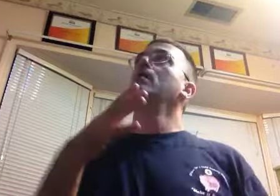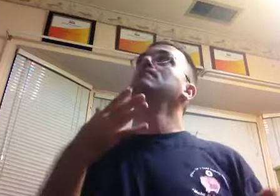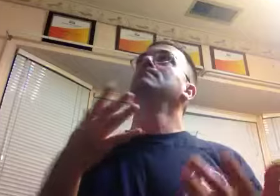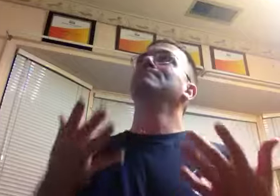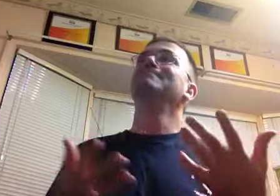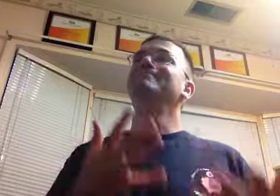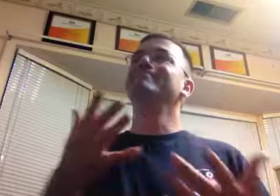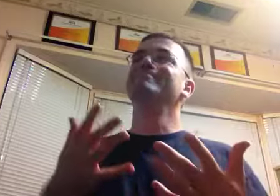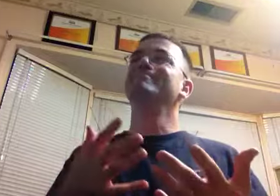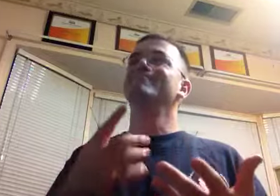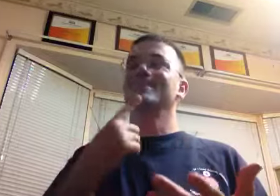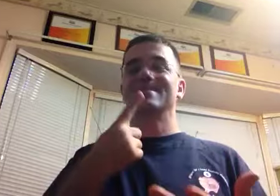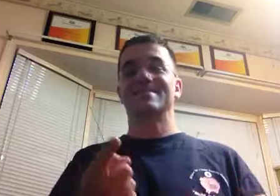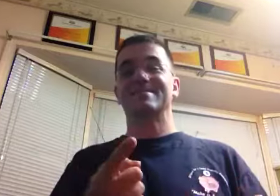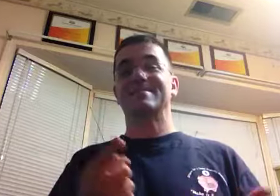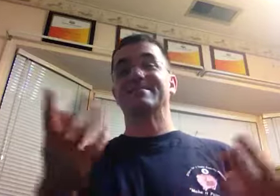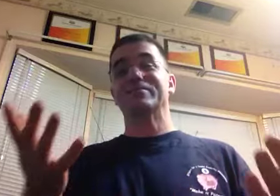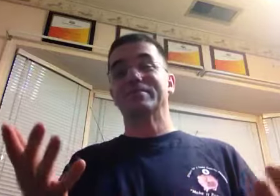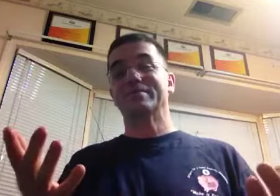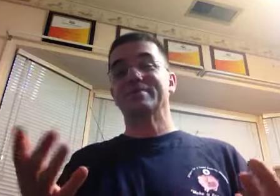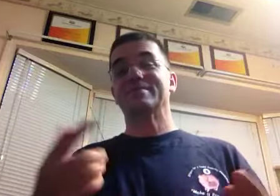I guess I'll just tell you in the situation. I graduated